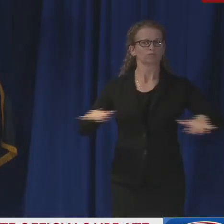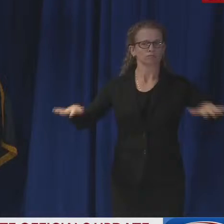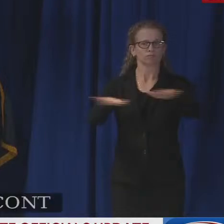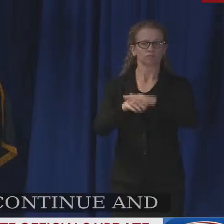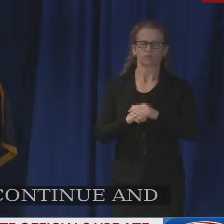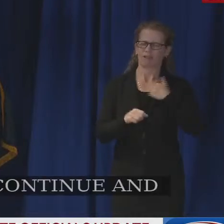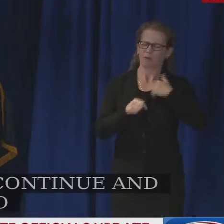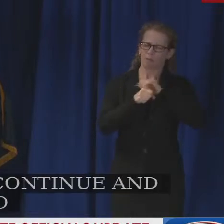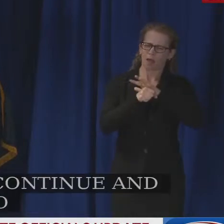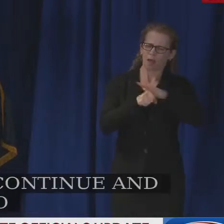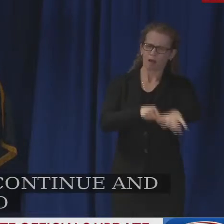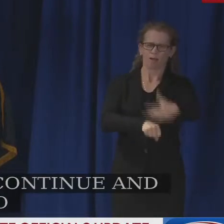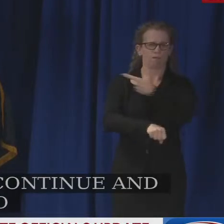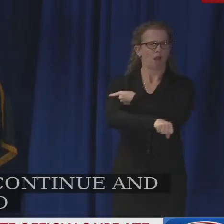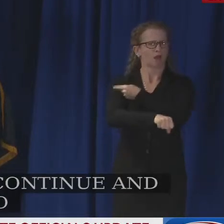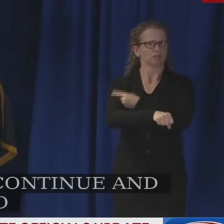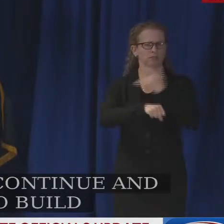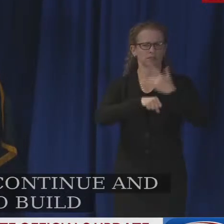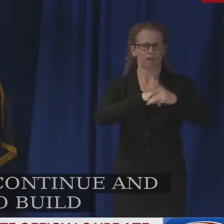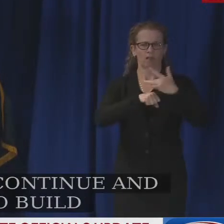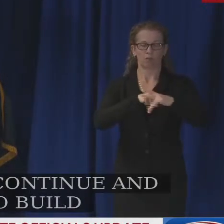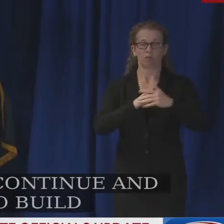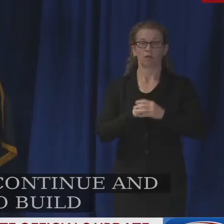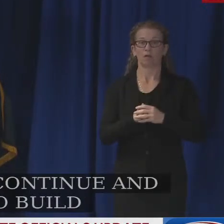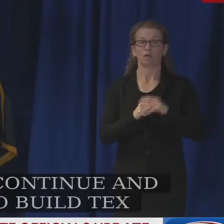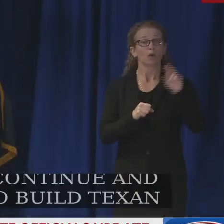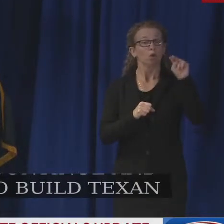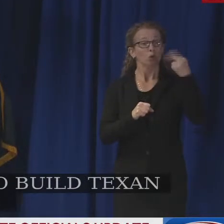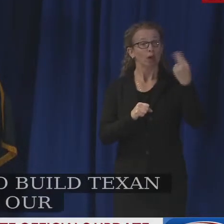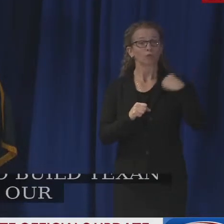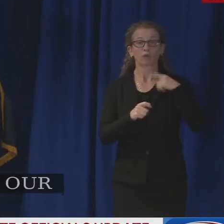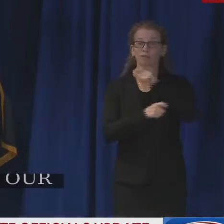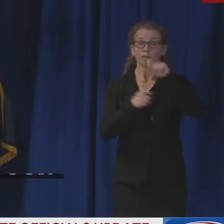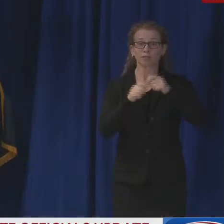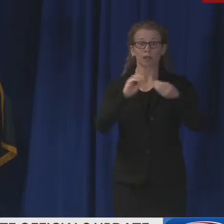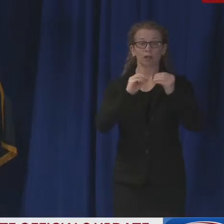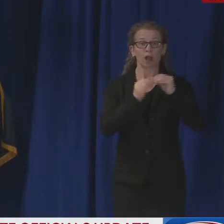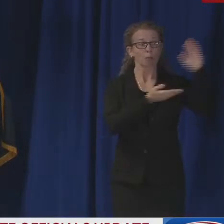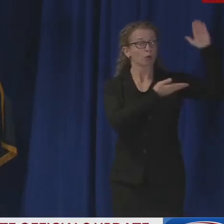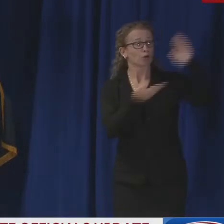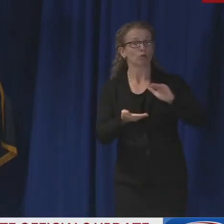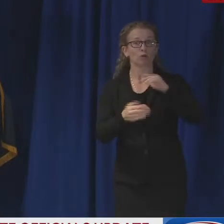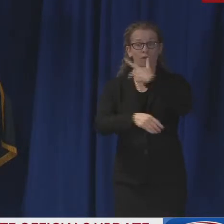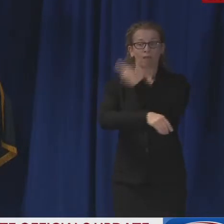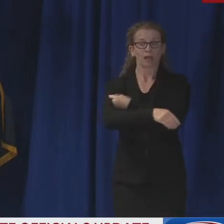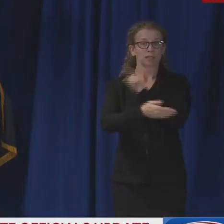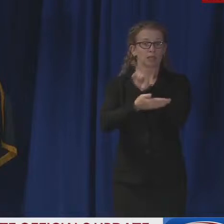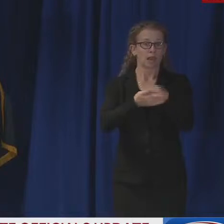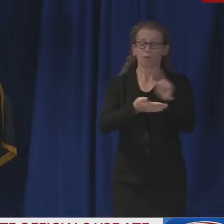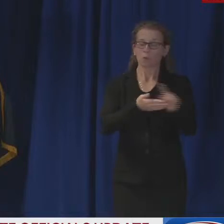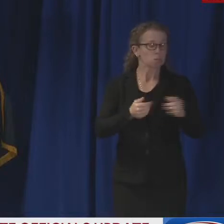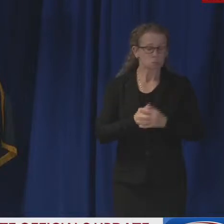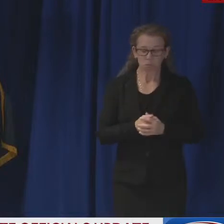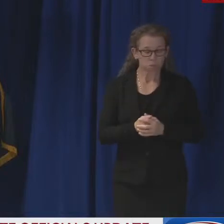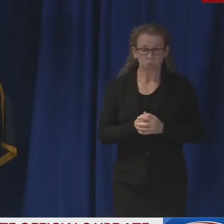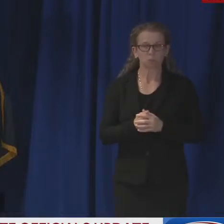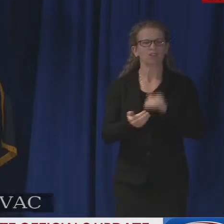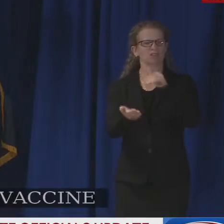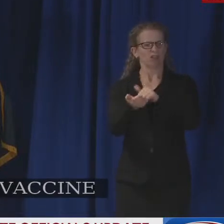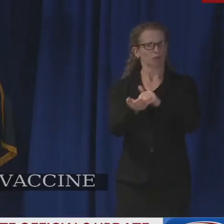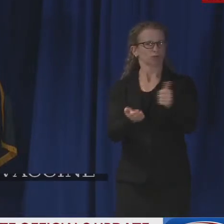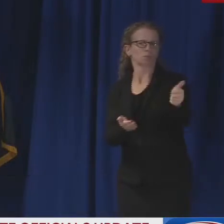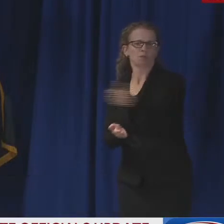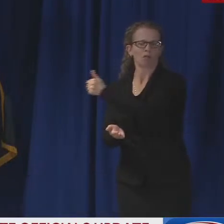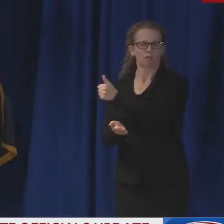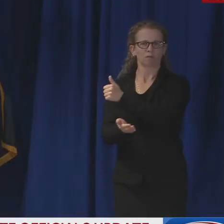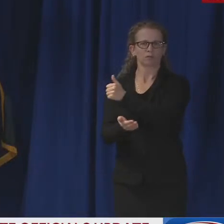vaccine available nationally, and New Hampshire is no longer allocated a specific amount of vaccine by the federal government. Our providers can order vaccine